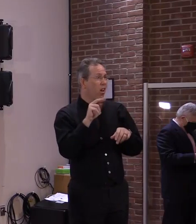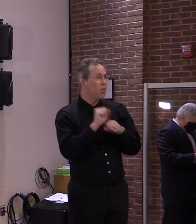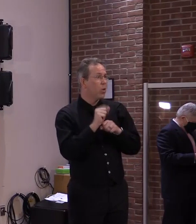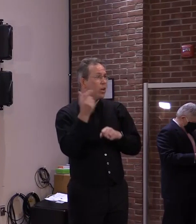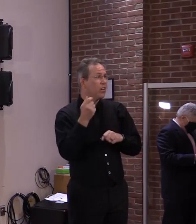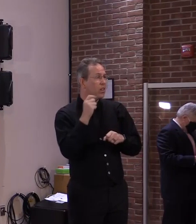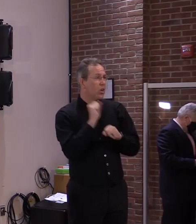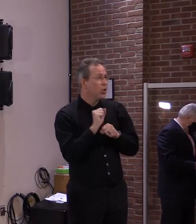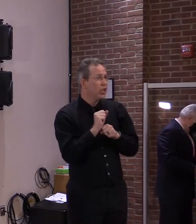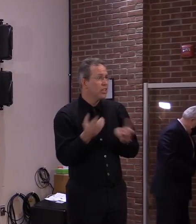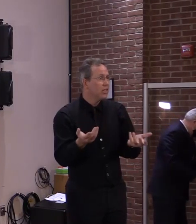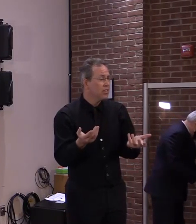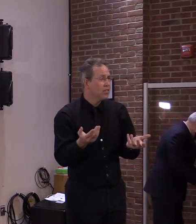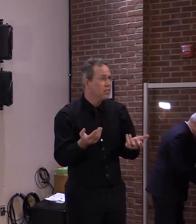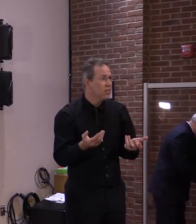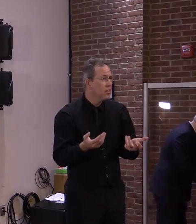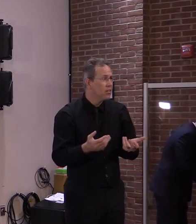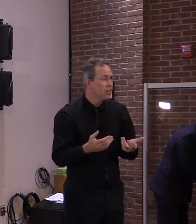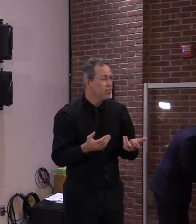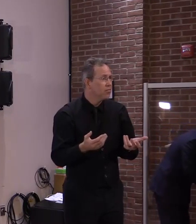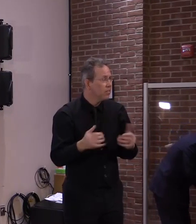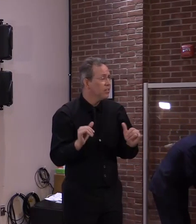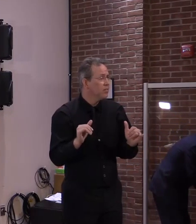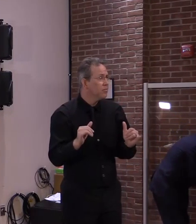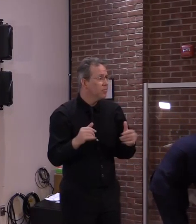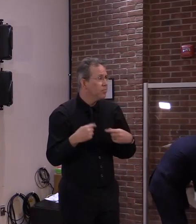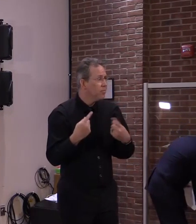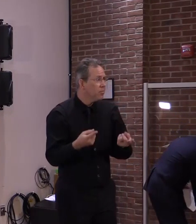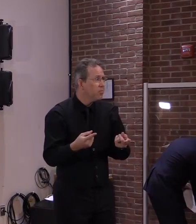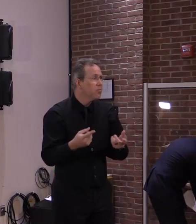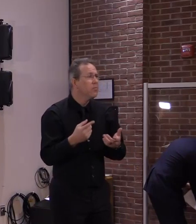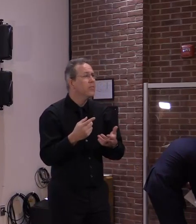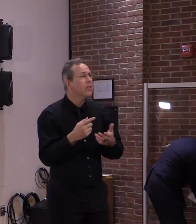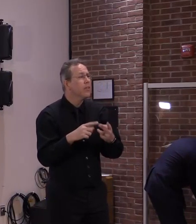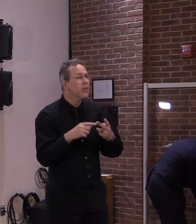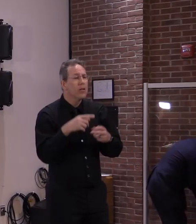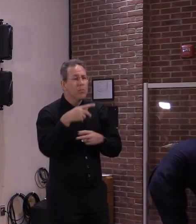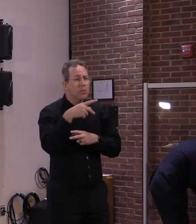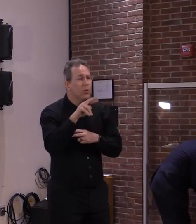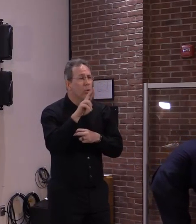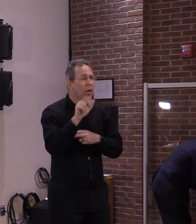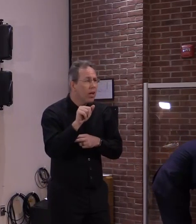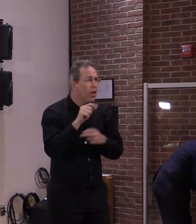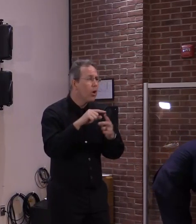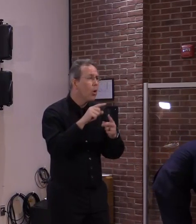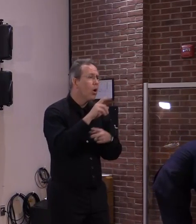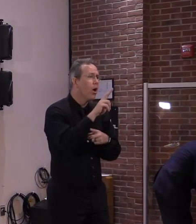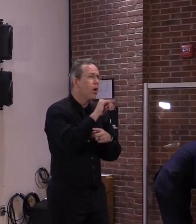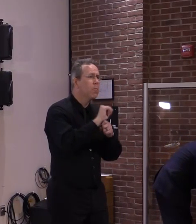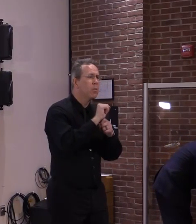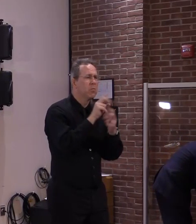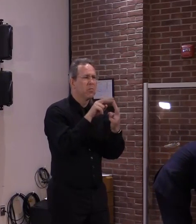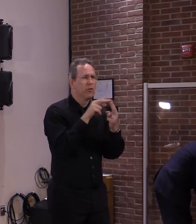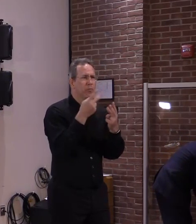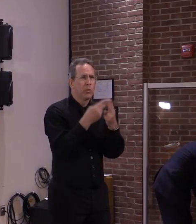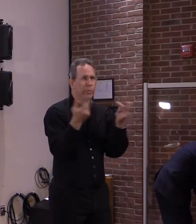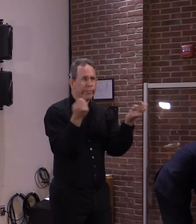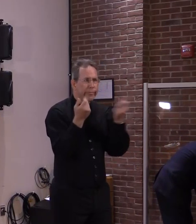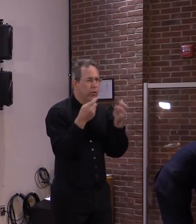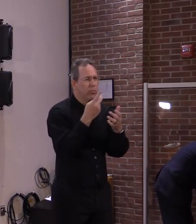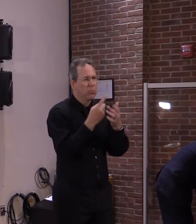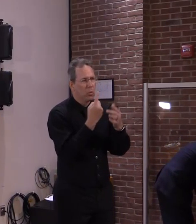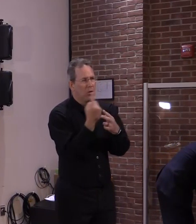involved with the unemployment assistance in some capacity, whether it's the PUA or the traditional unemployment. So we want to get them back to